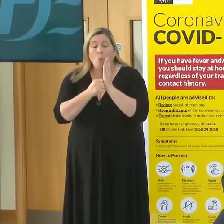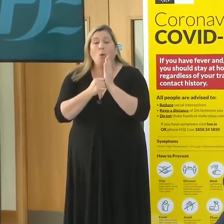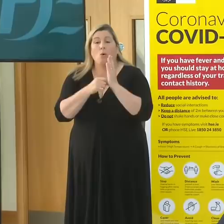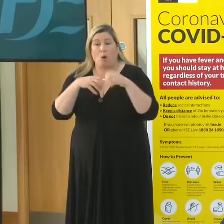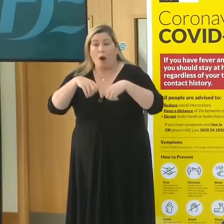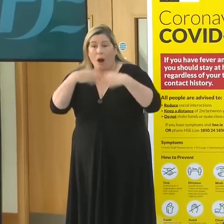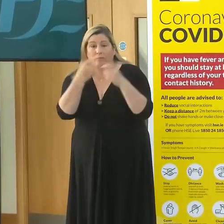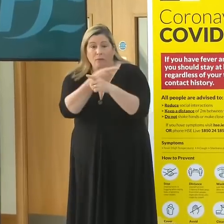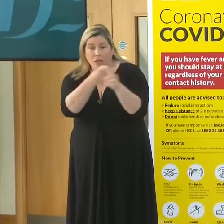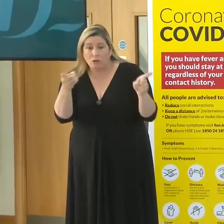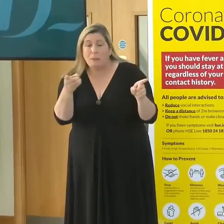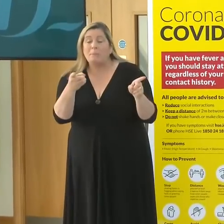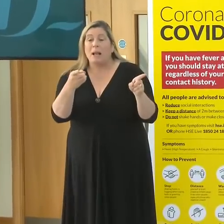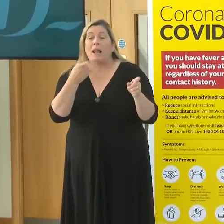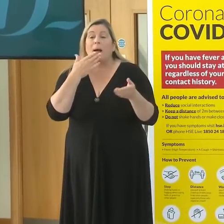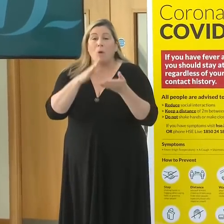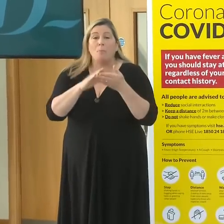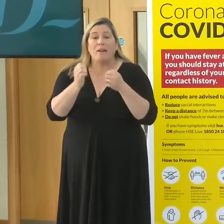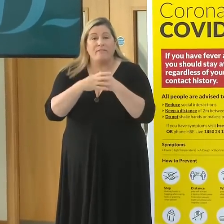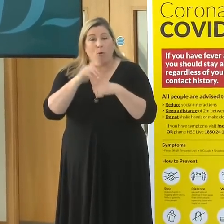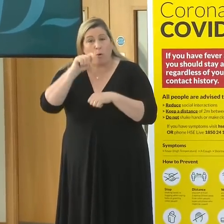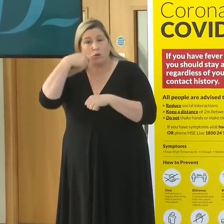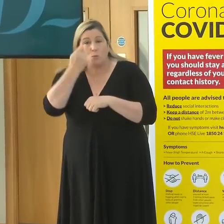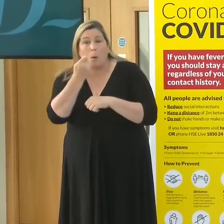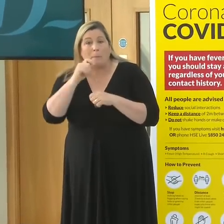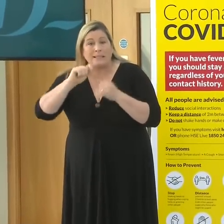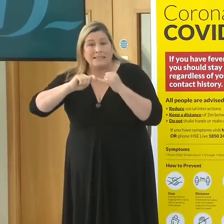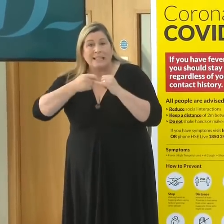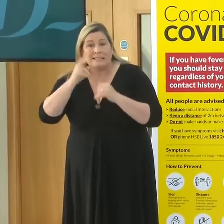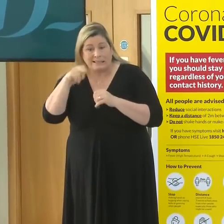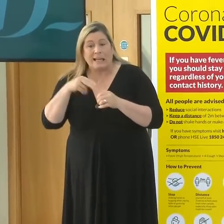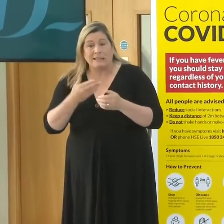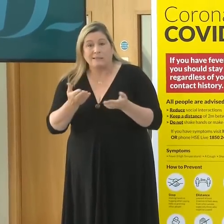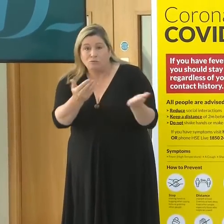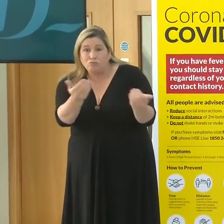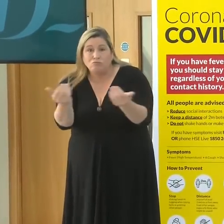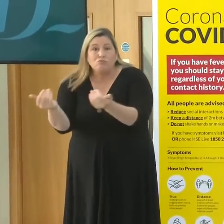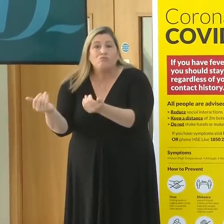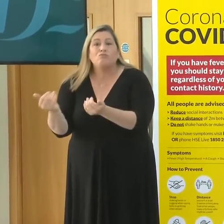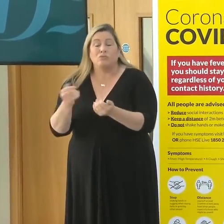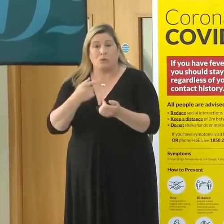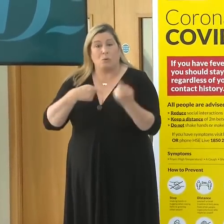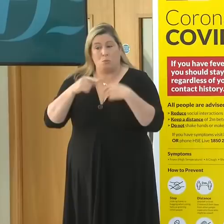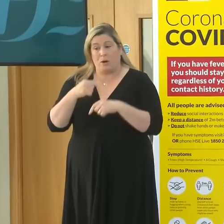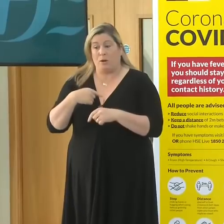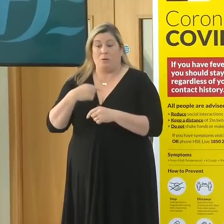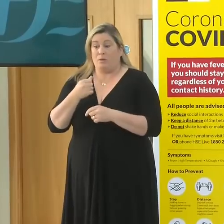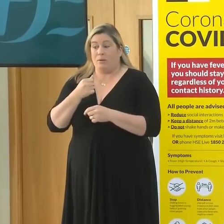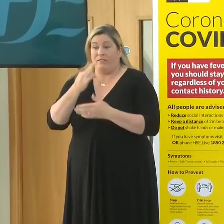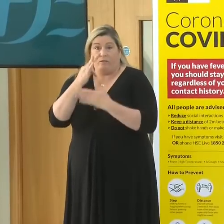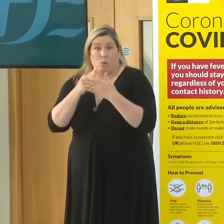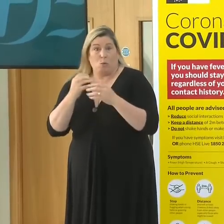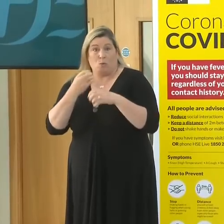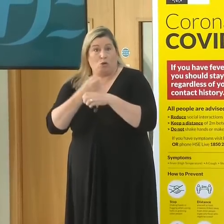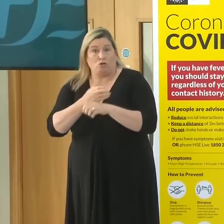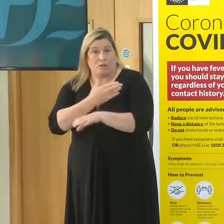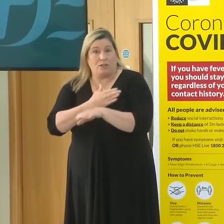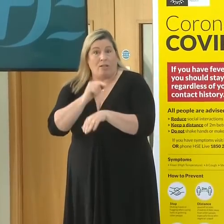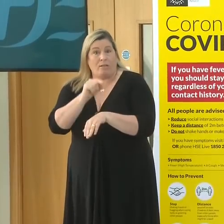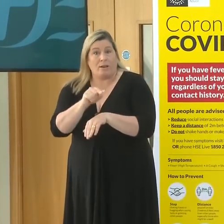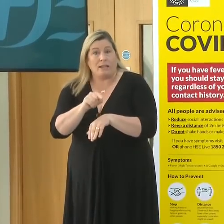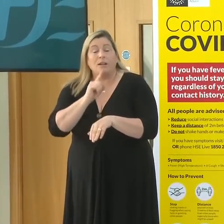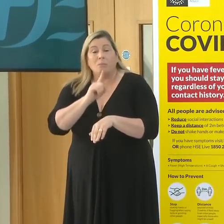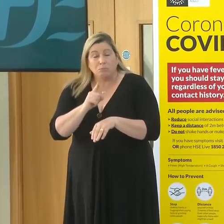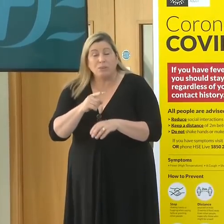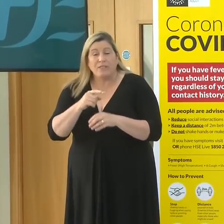them an appointment for a swab test. That process, we're one of the few countries who've started that. And it's very early days, but the